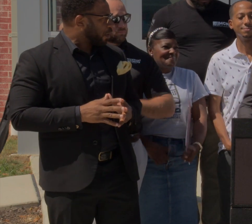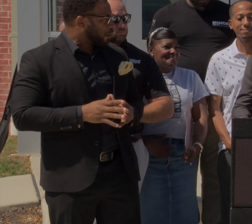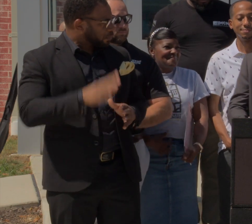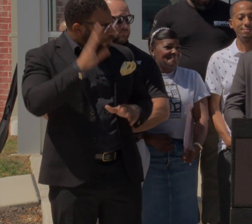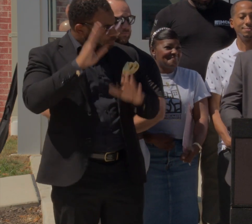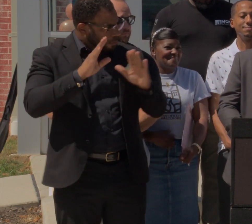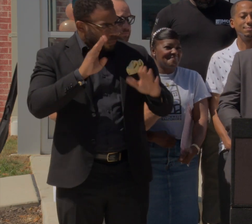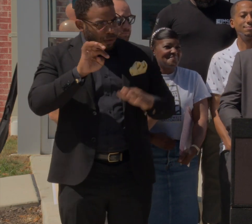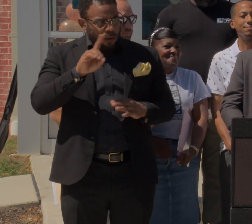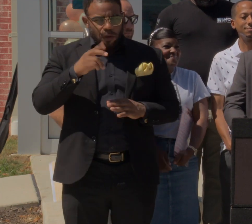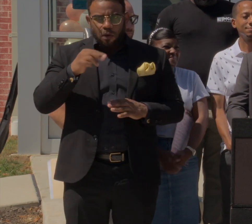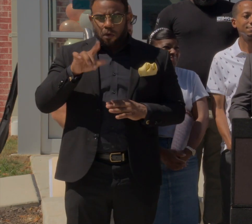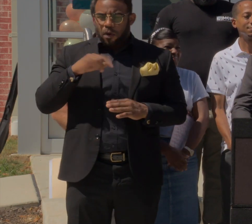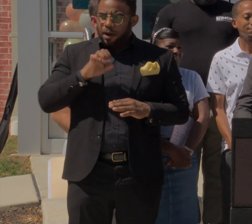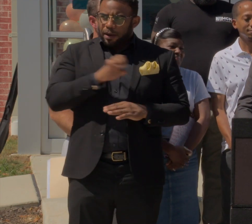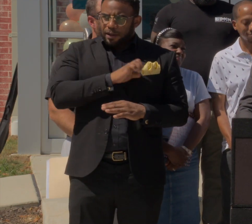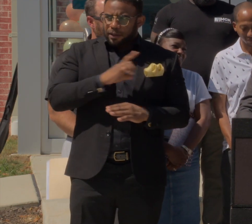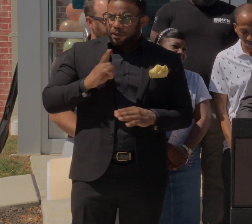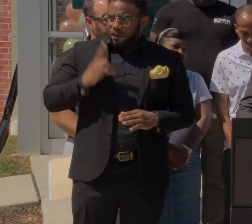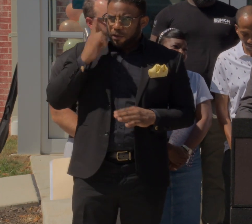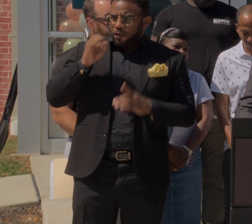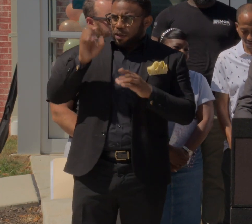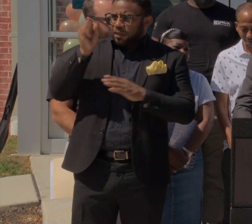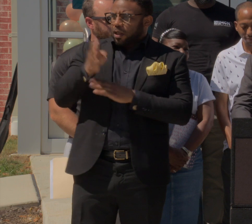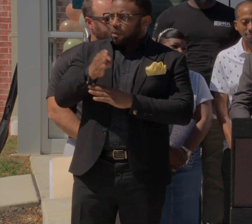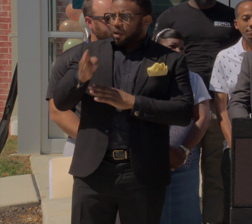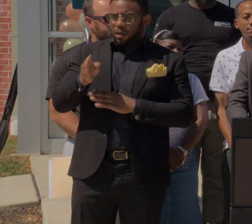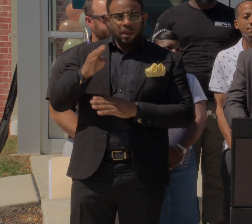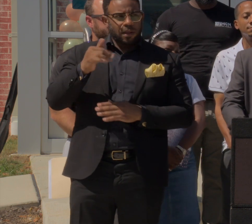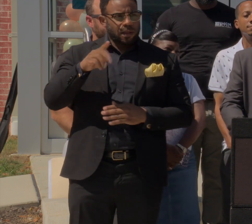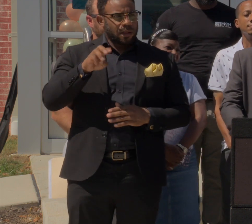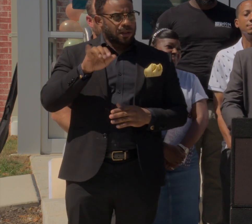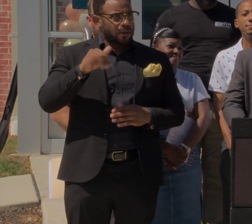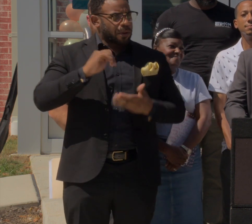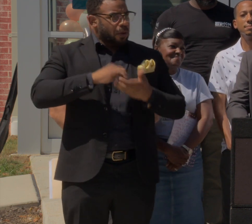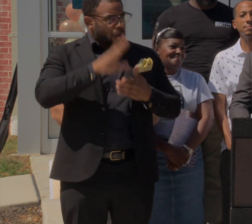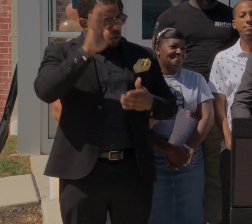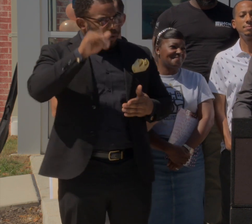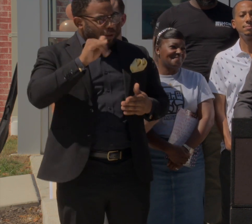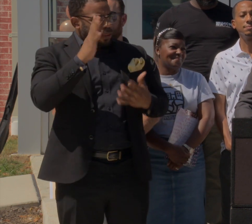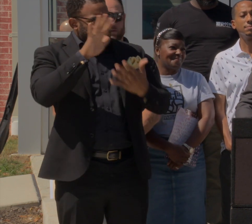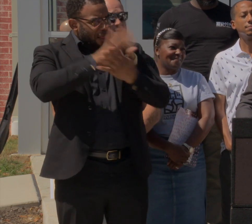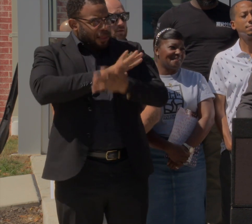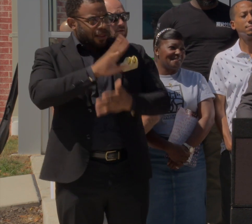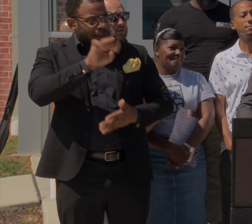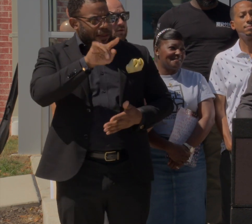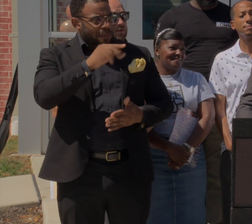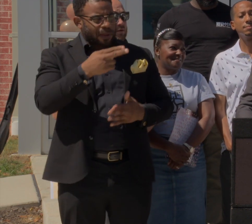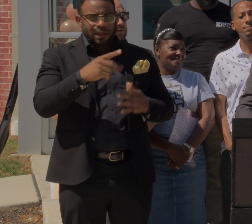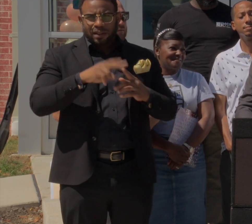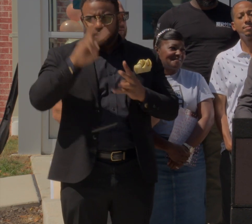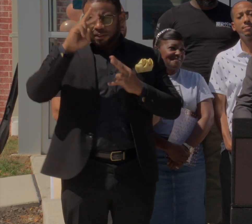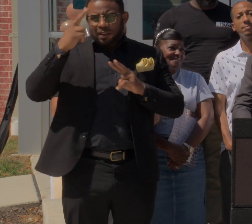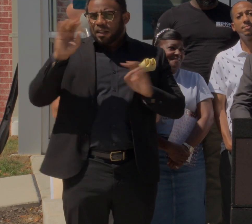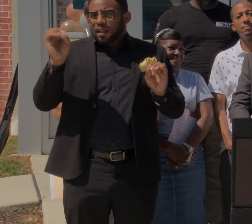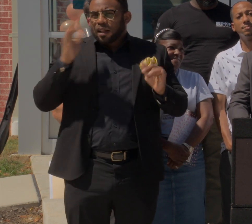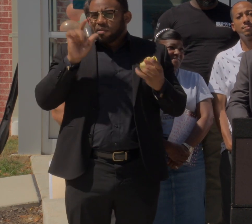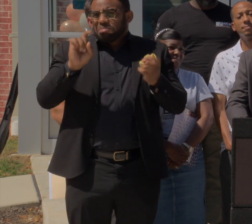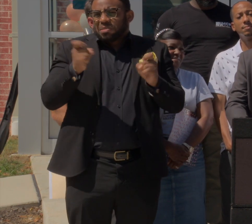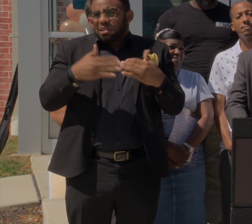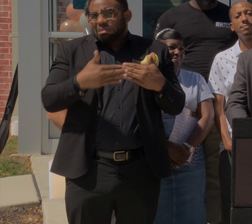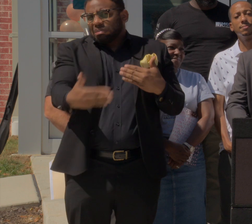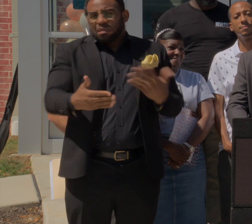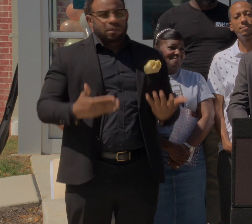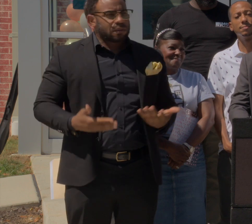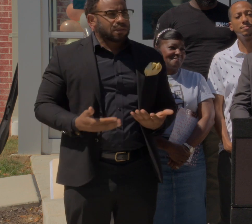Hello, I'm Brad Rogers. I'm the Executive Director of the South Baltimore Gateway Partnership. And you know, there's a myth in Baltimore that nothing's ever going to